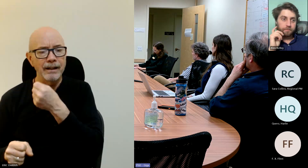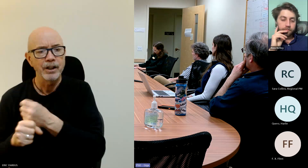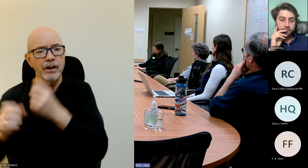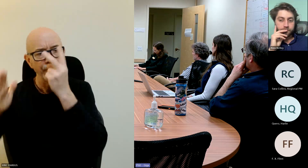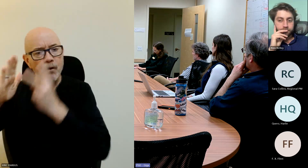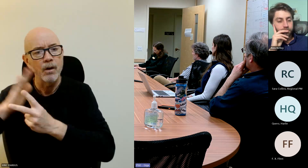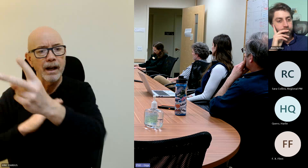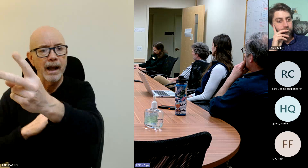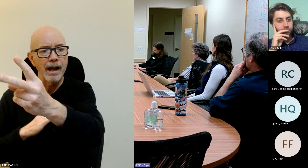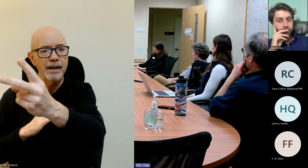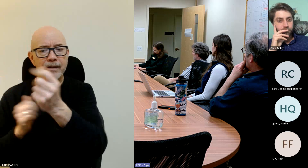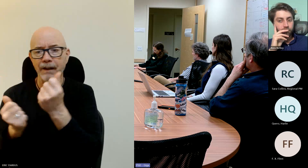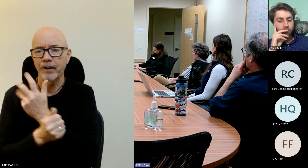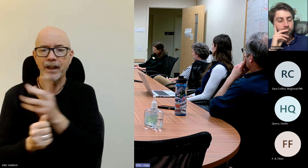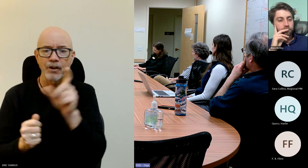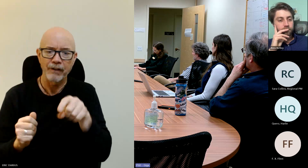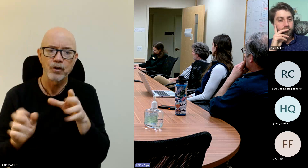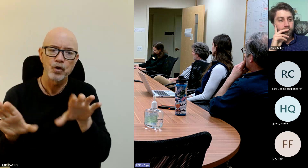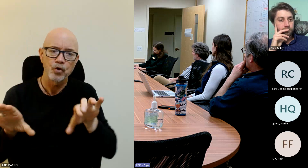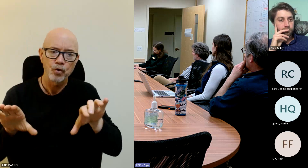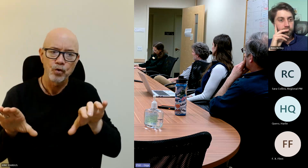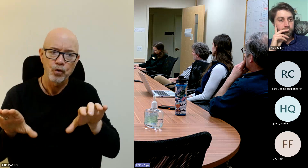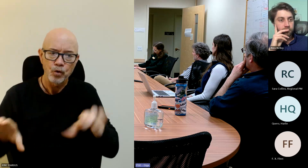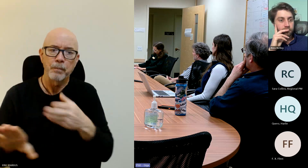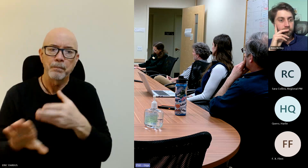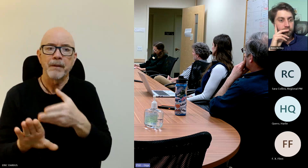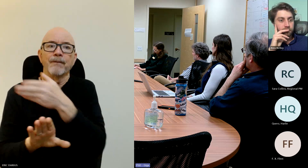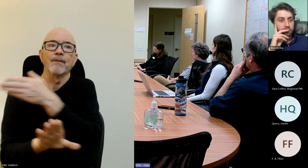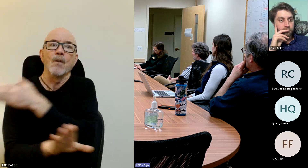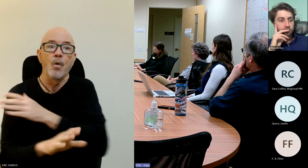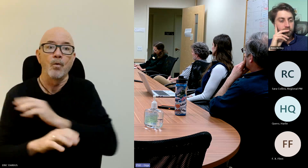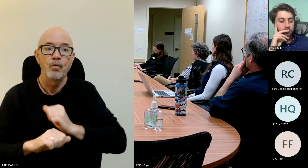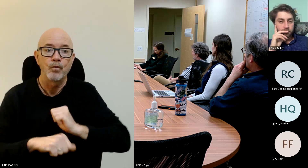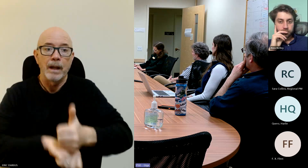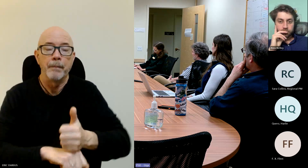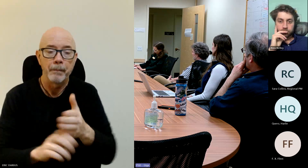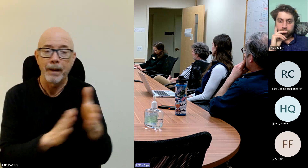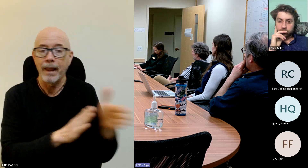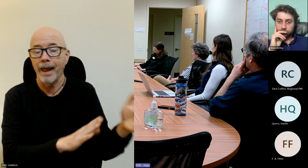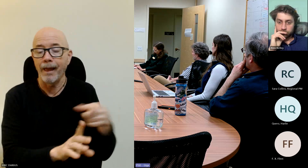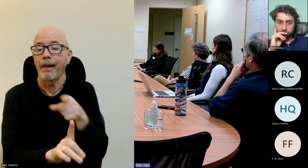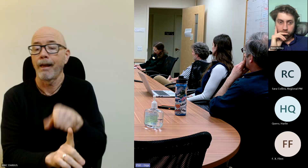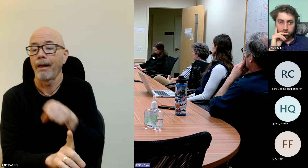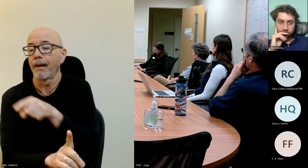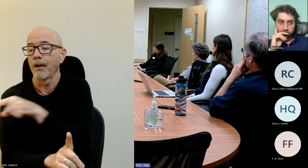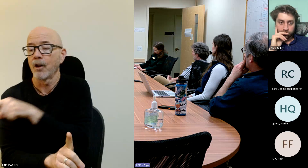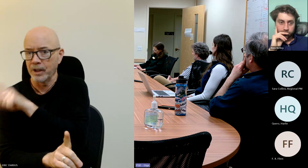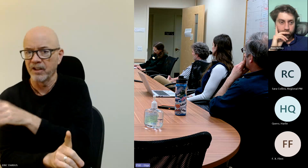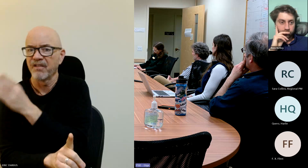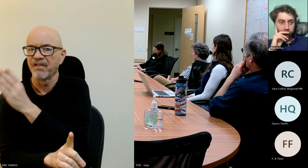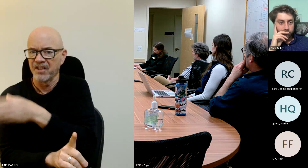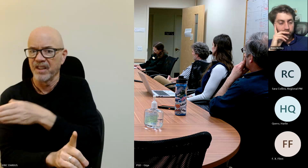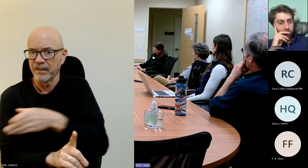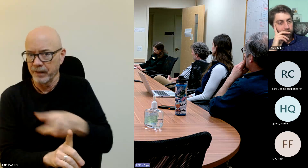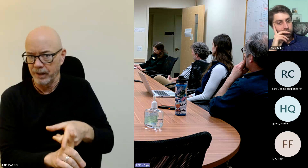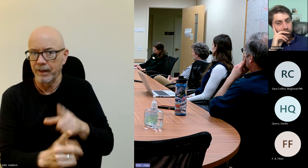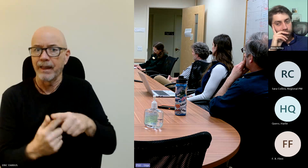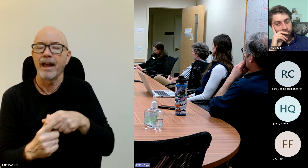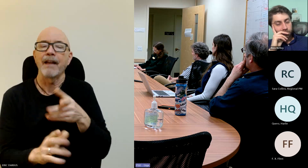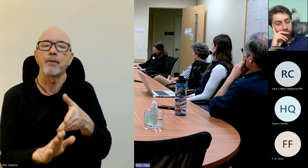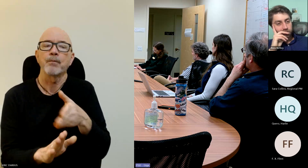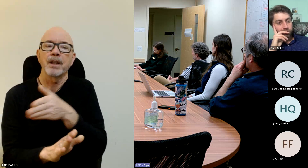before you put the plan together, you've got to go back and do those and then put a preliminary draft out. So I